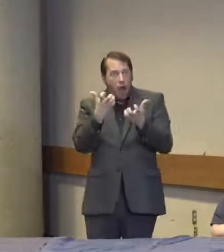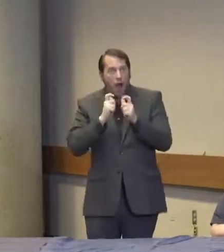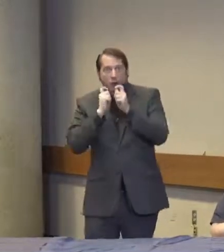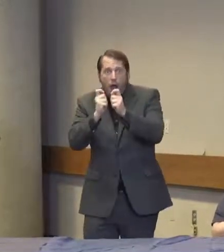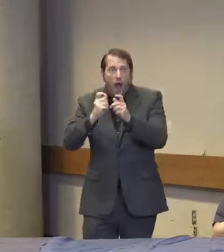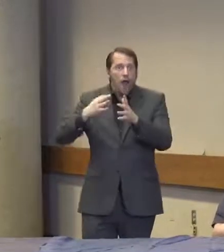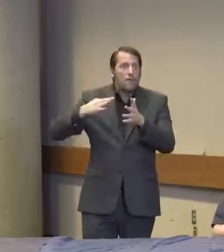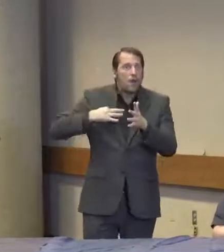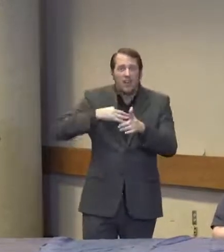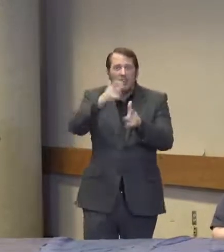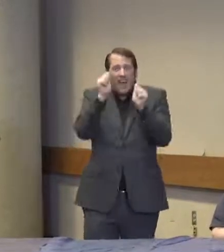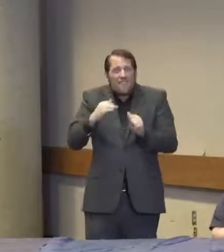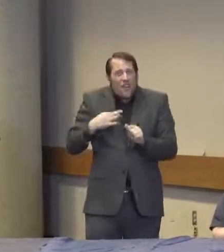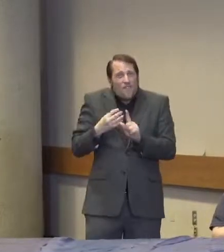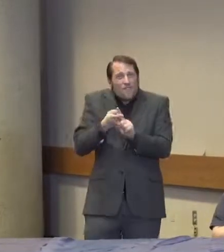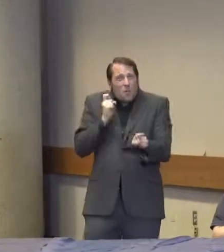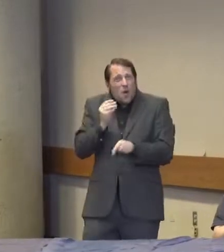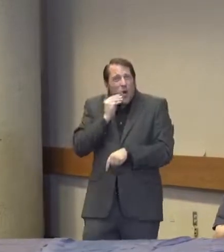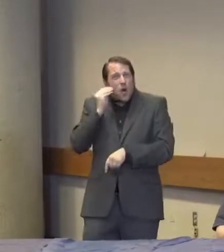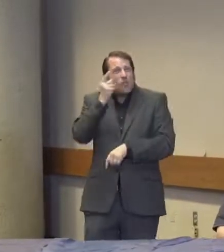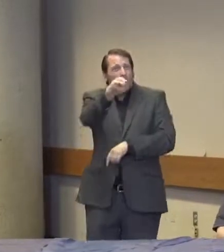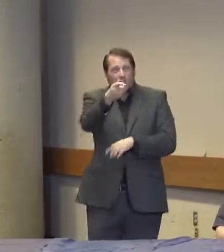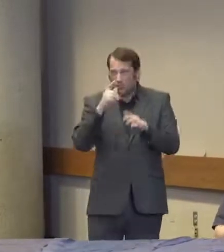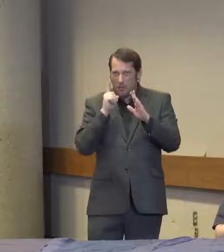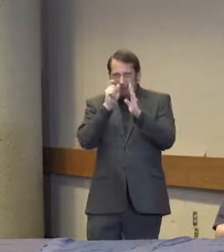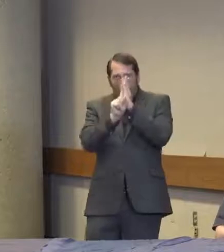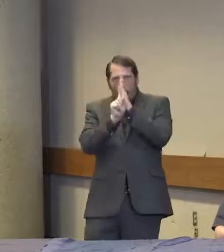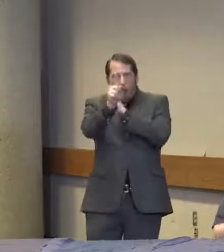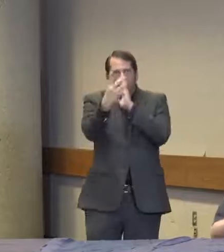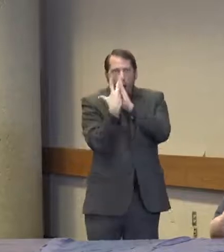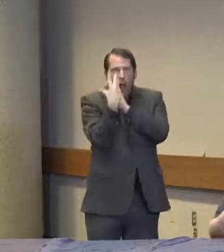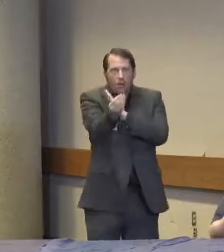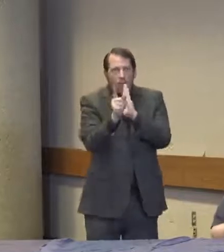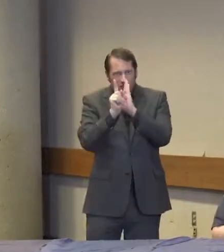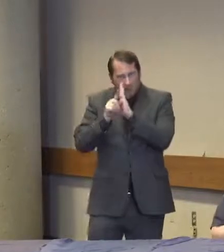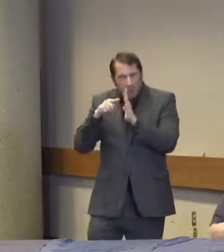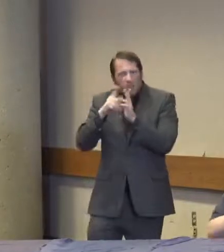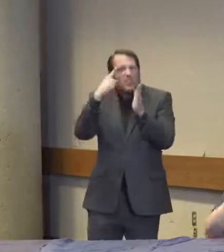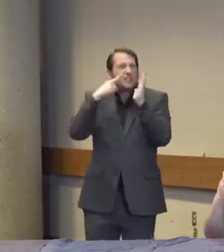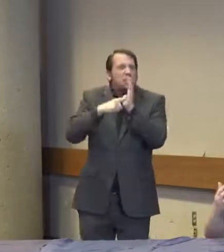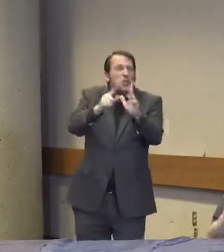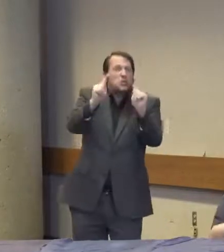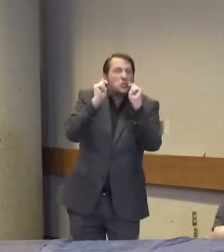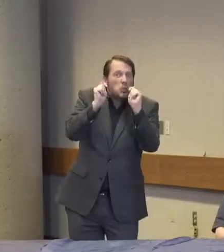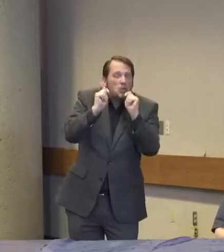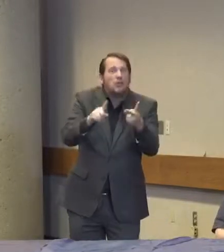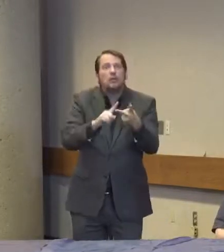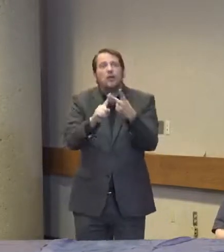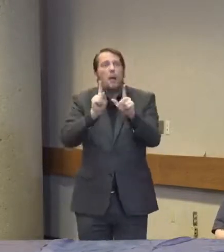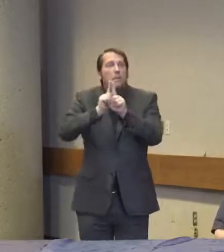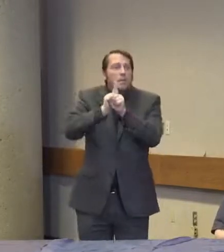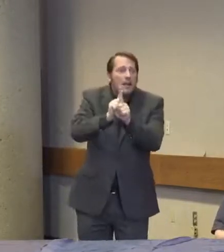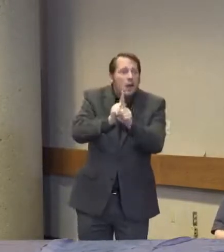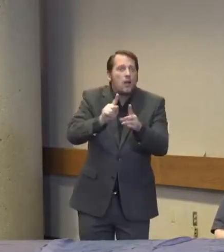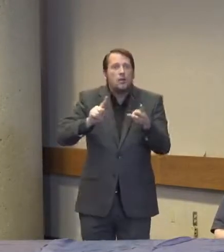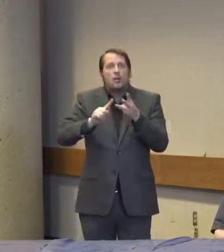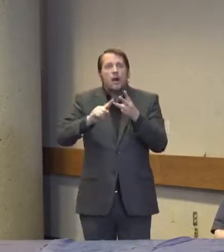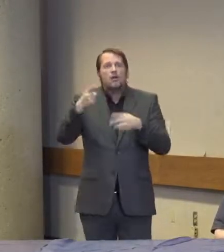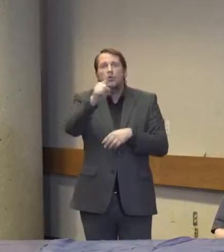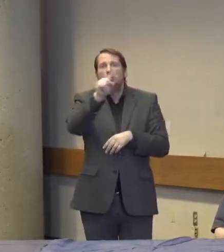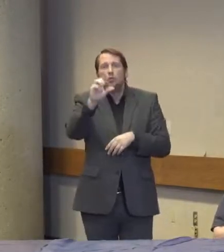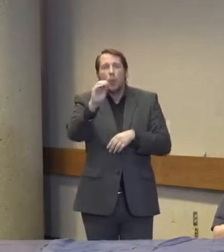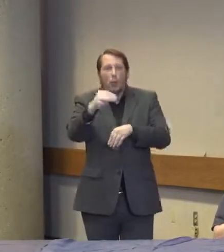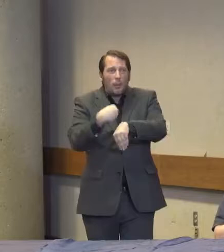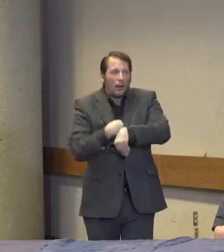home. There are opportunities to do tutoring, mentoring, using Zoom or other technology services out there. And